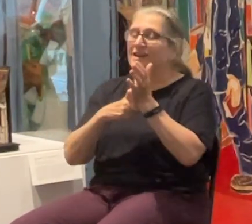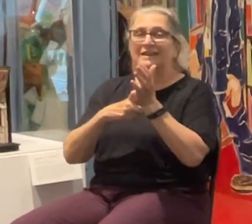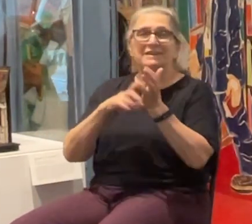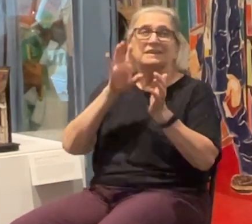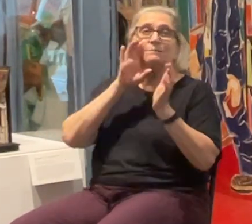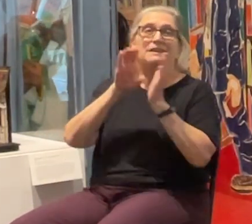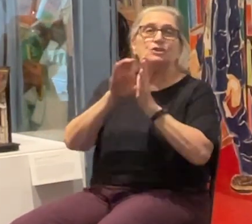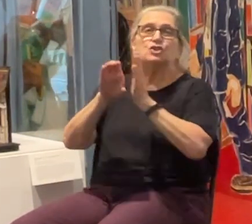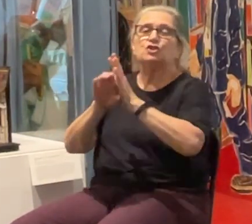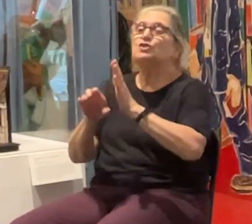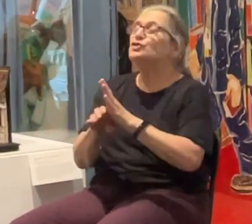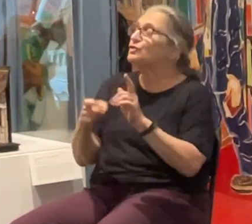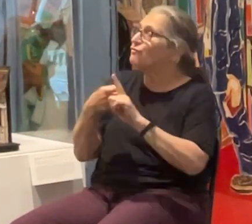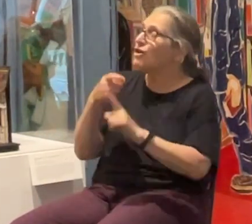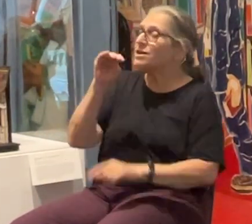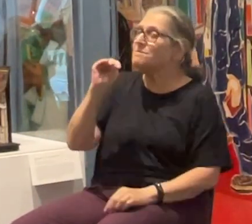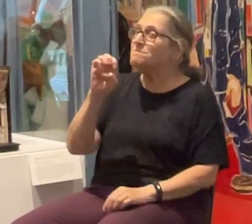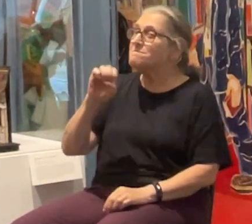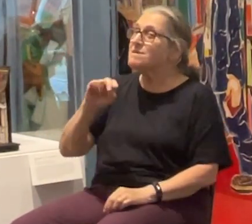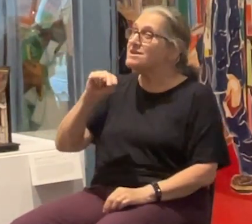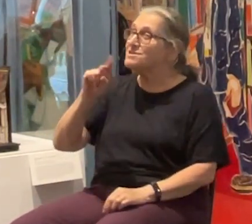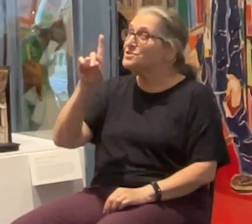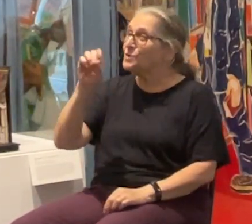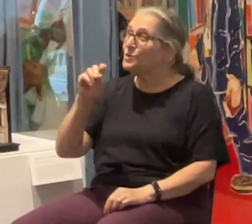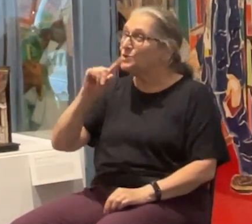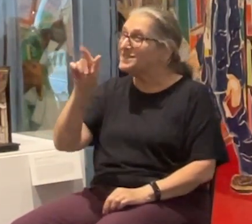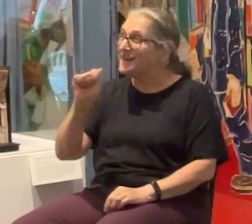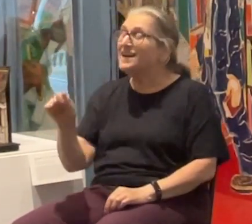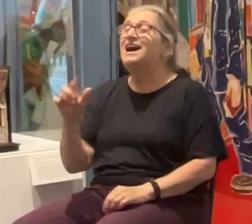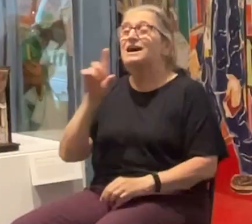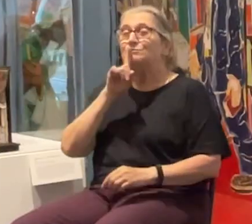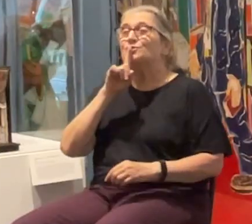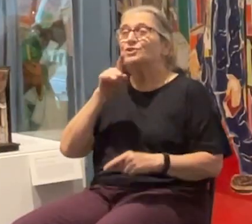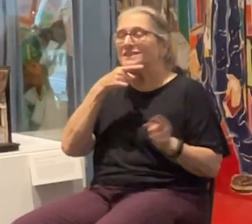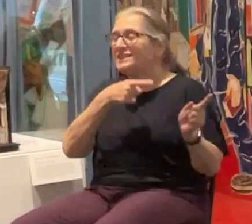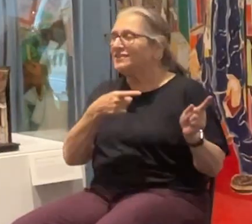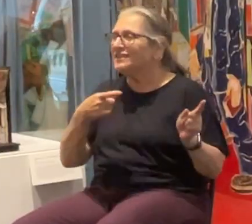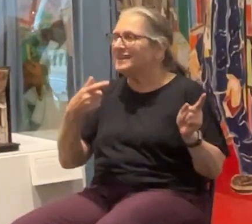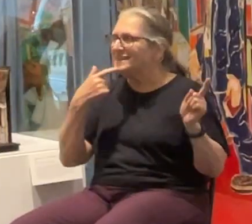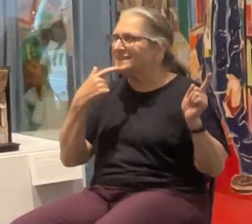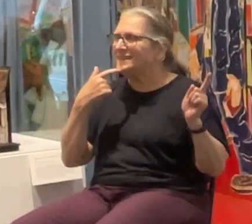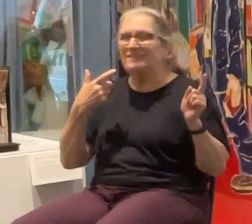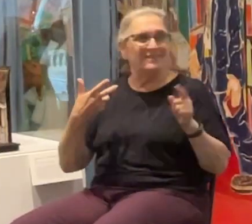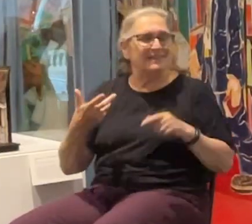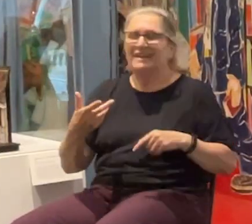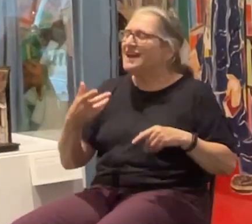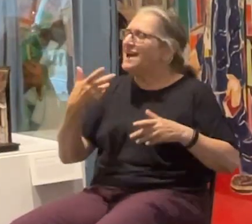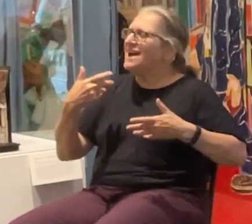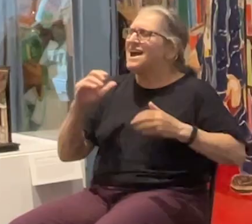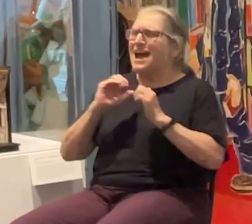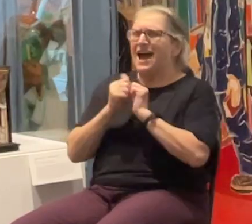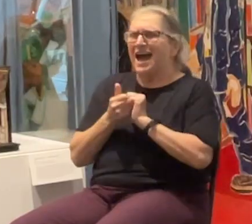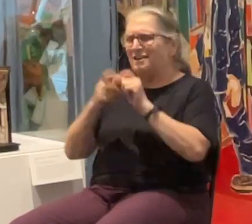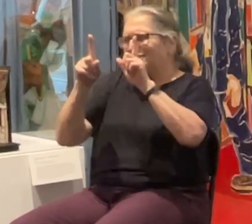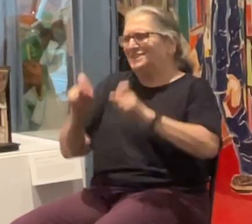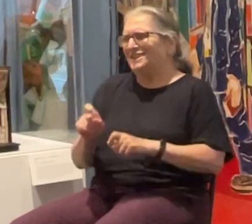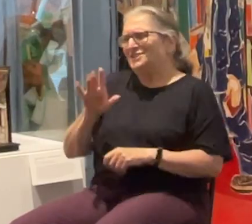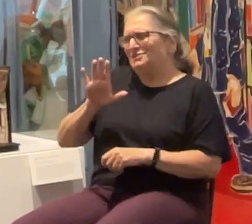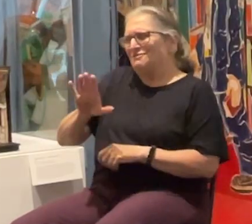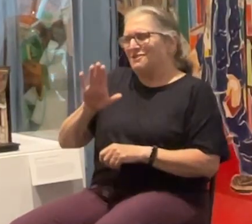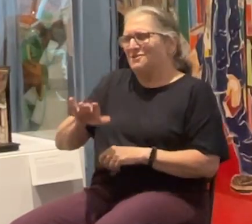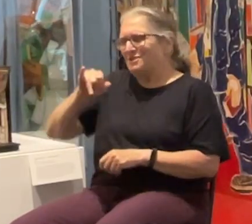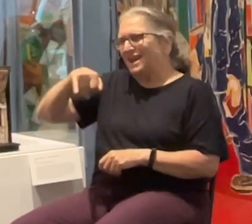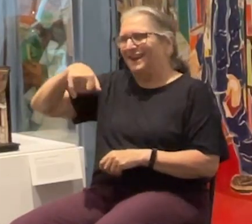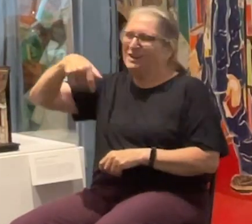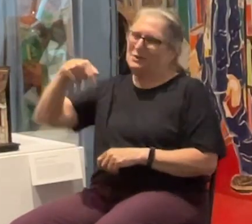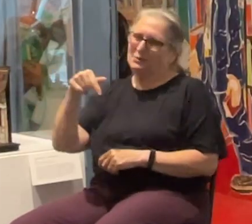Mendoza bookstore, I'm sure it's there, and the guy's got a book. This is how to test your own IQ. Yeah, I think this is definitely from